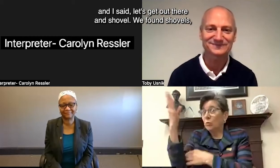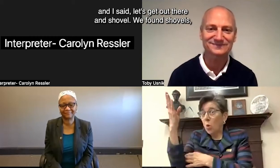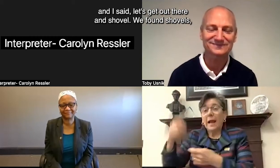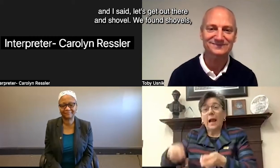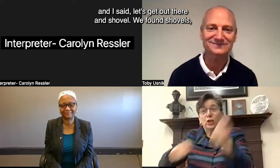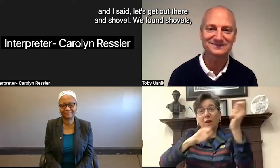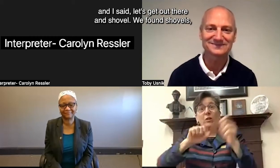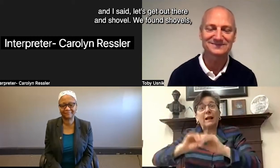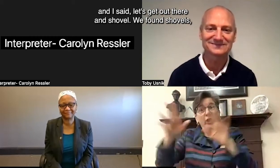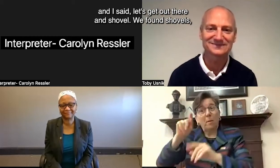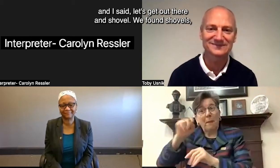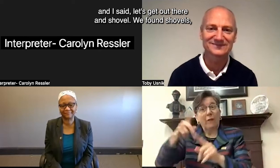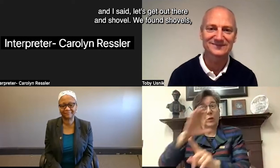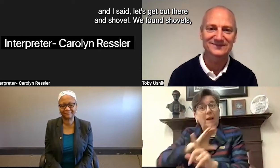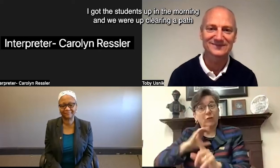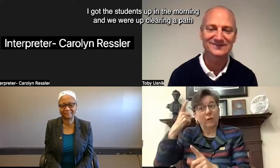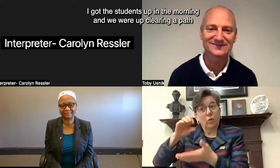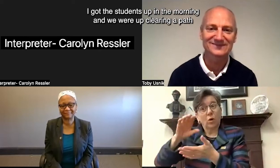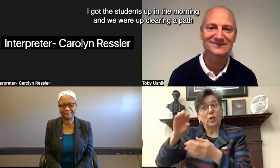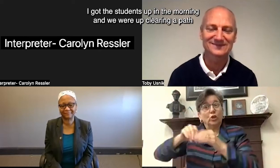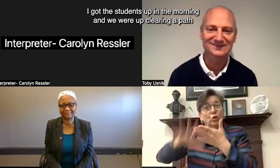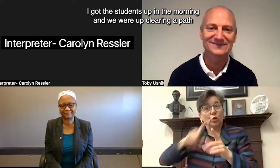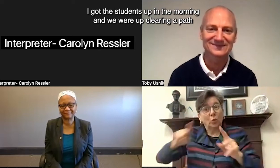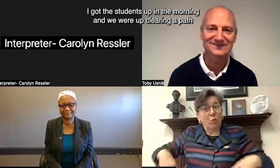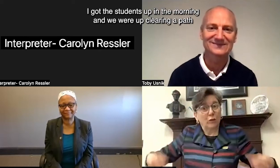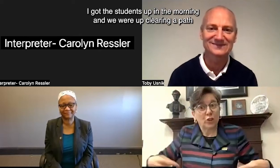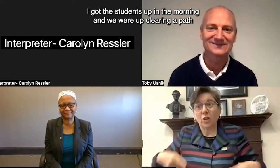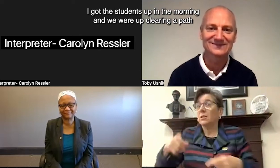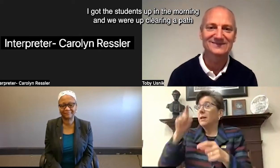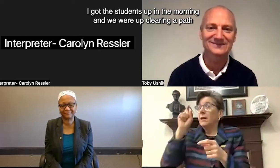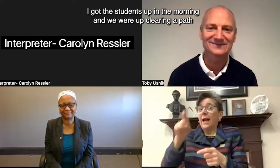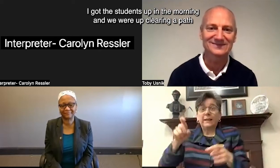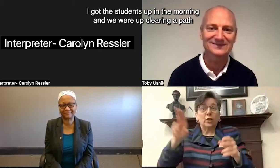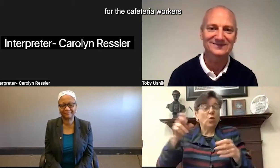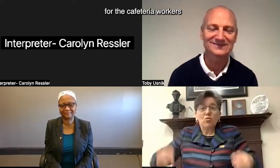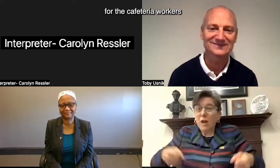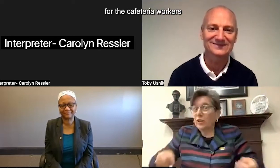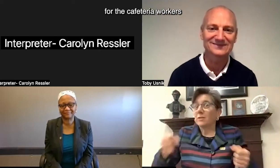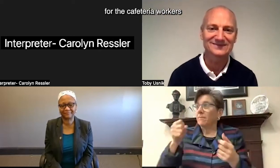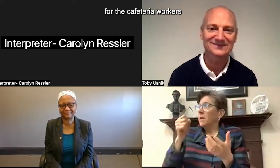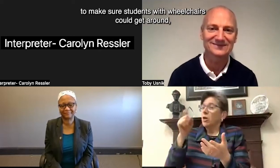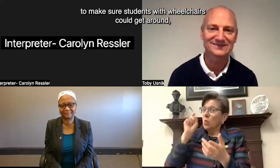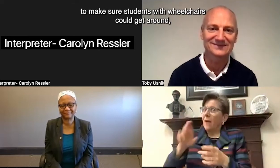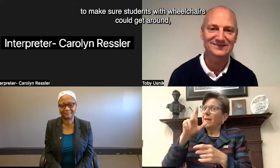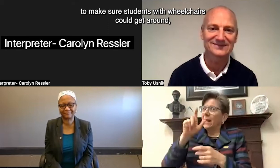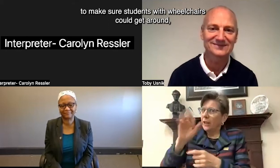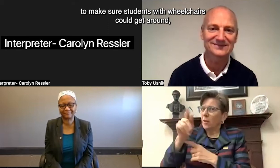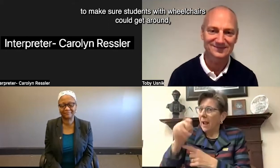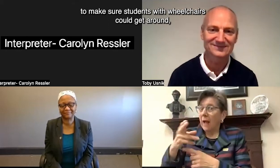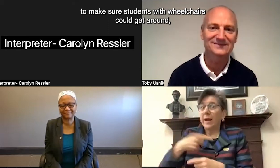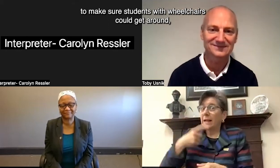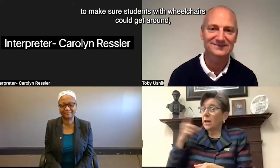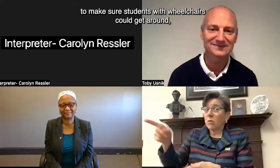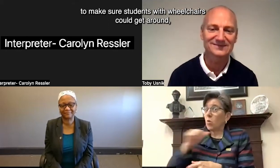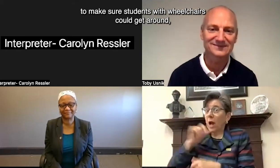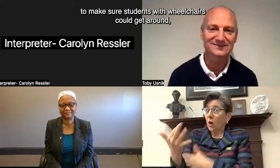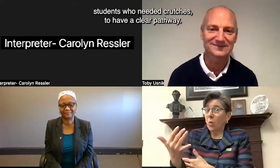shovels. I got the students up in the morning, and we were up clearing a path for the cafeteria workers to make sure students with wheelchairs could get around, students who needed